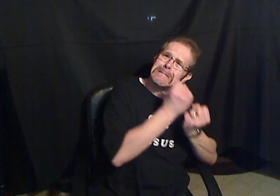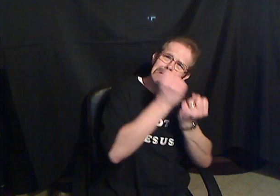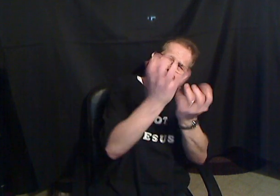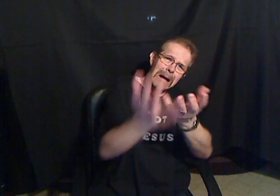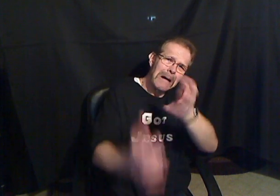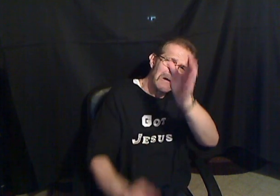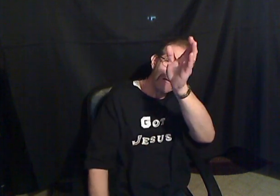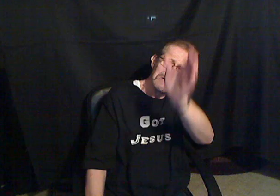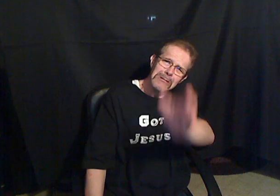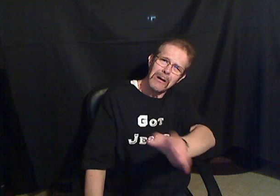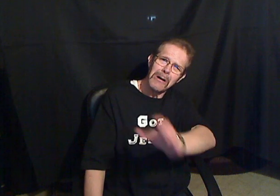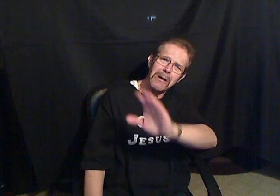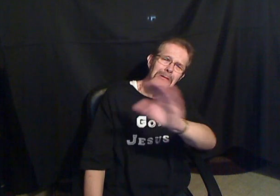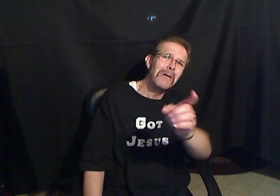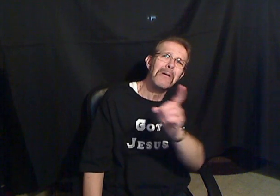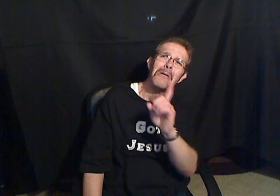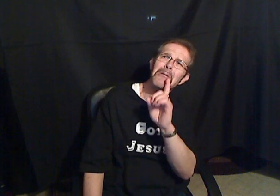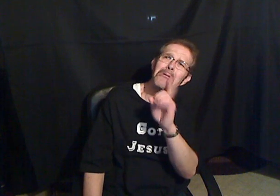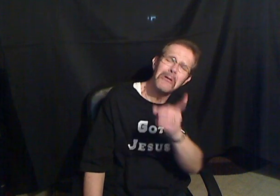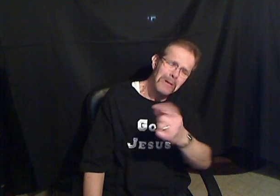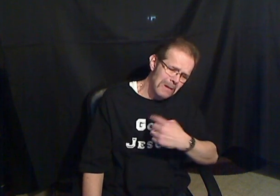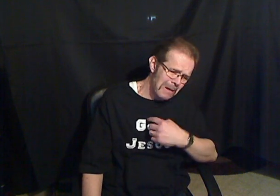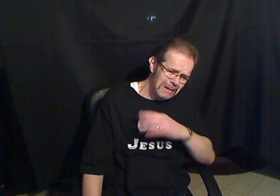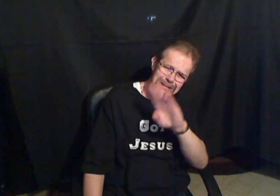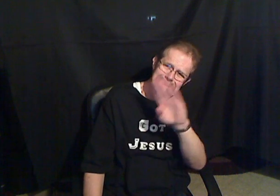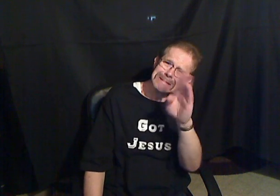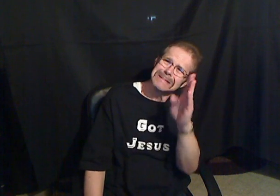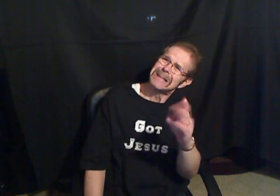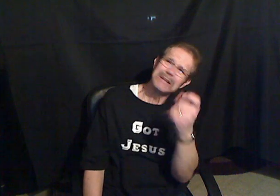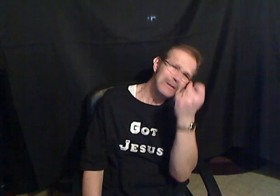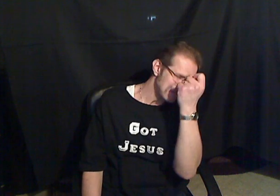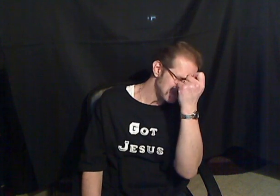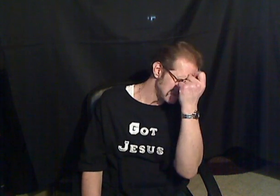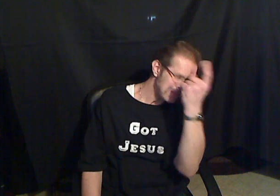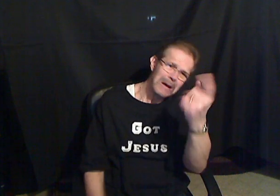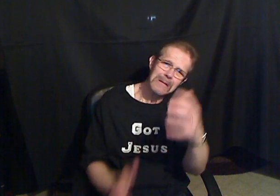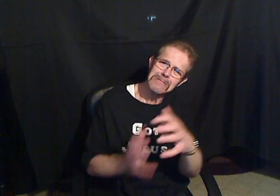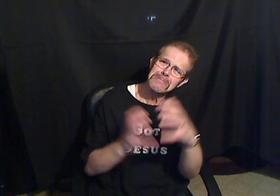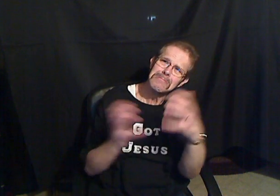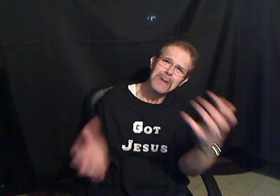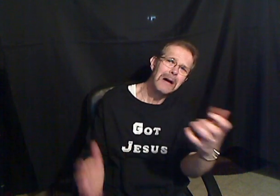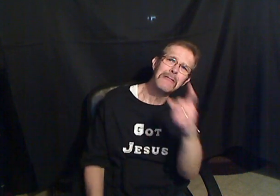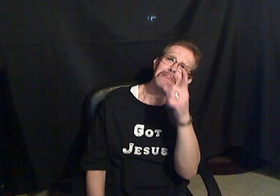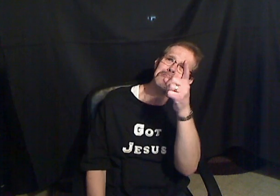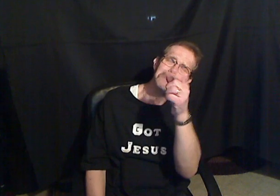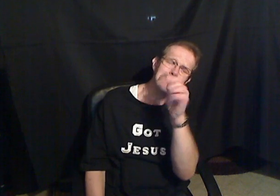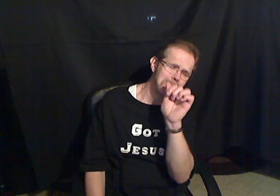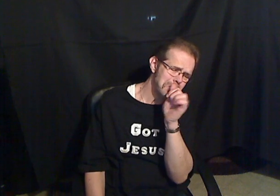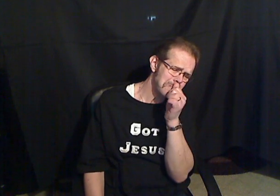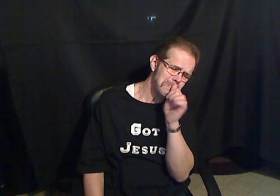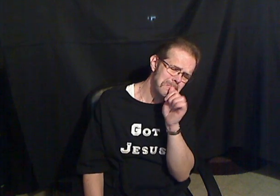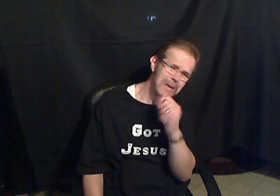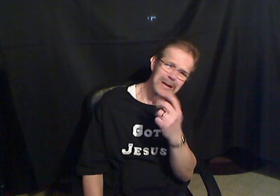that cross. And I'll never know how much it costs